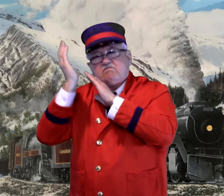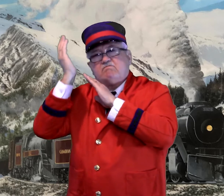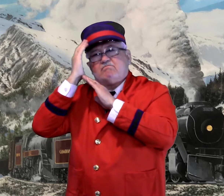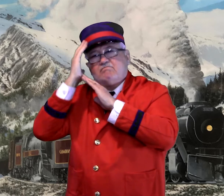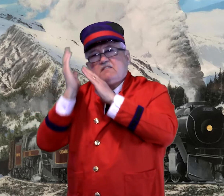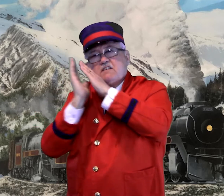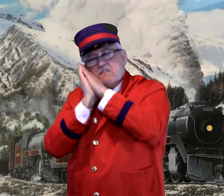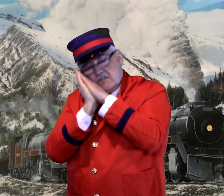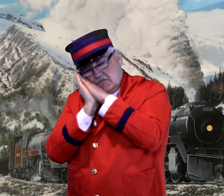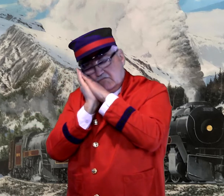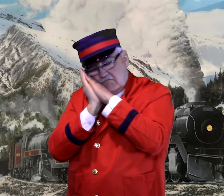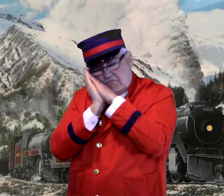another set of tracks.